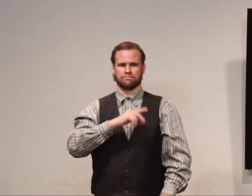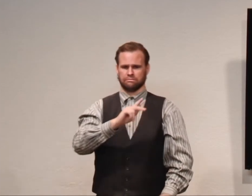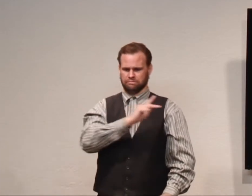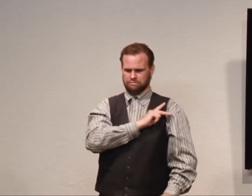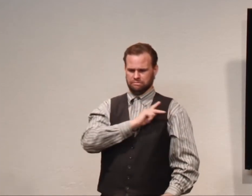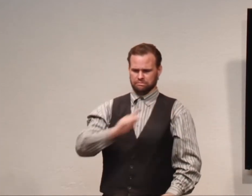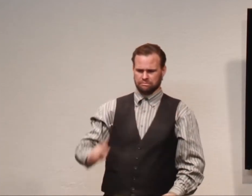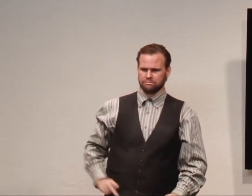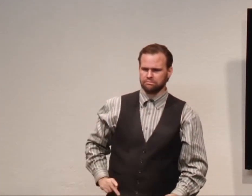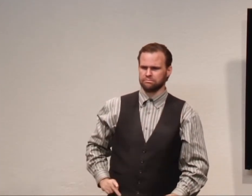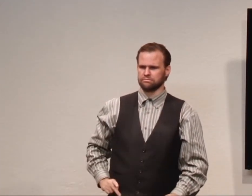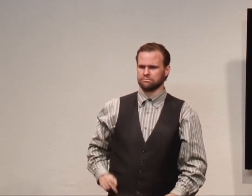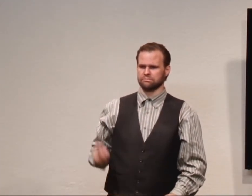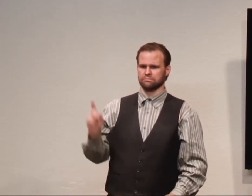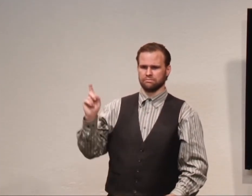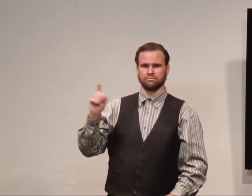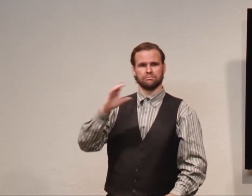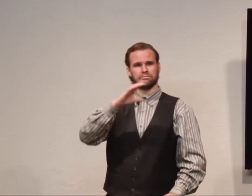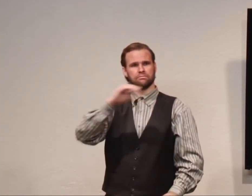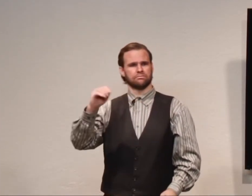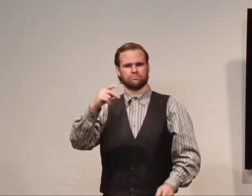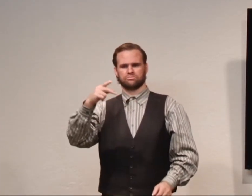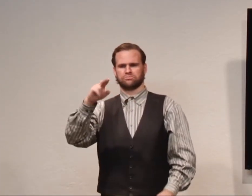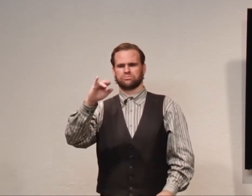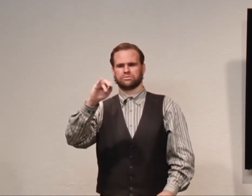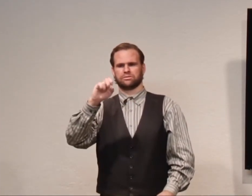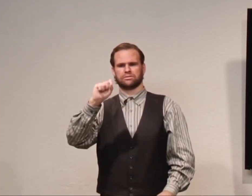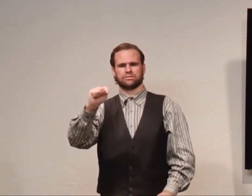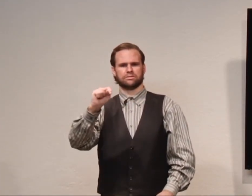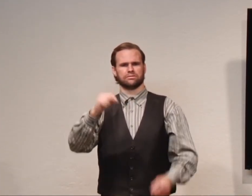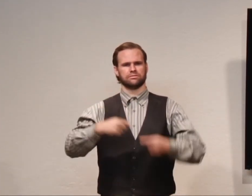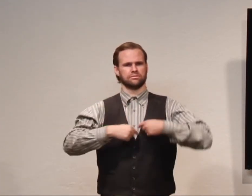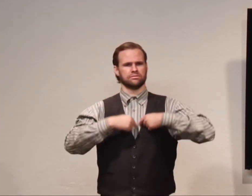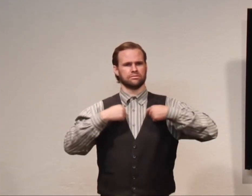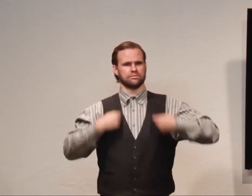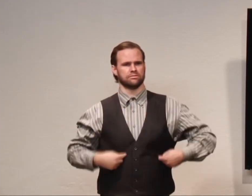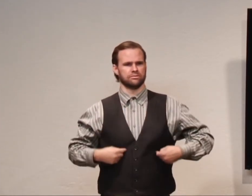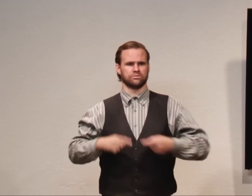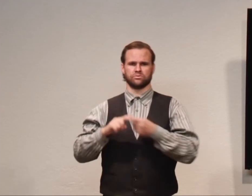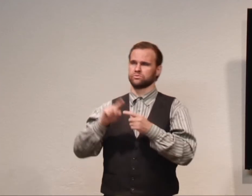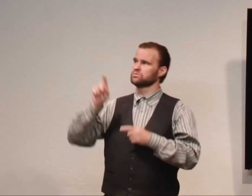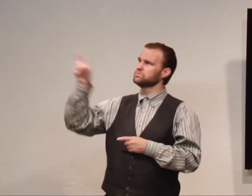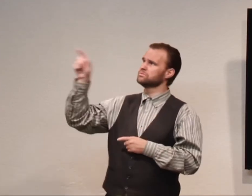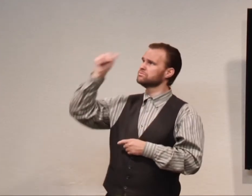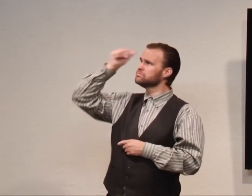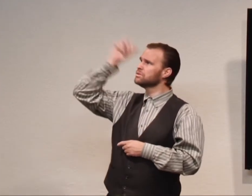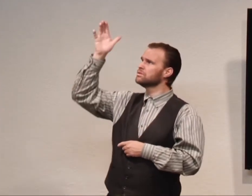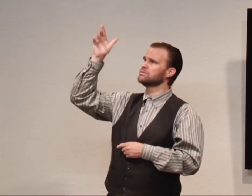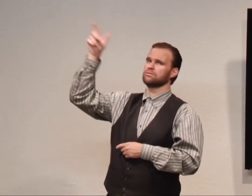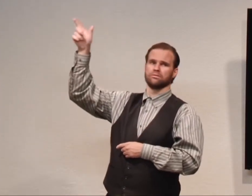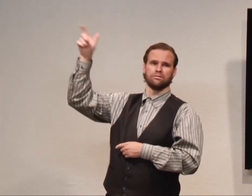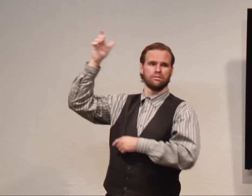God has made us kings and priests to his God and Father.